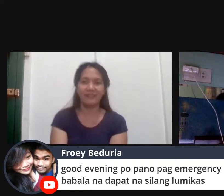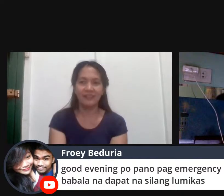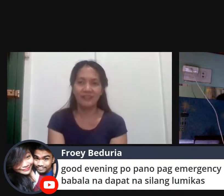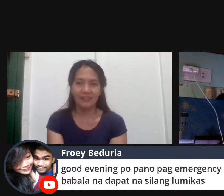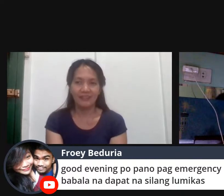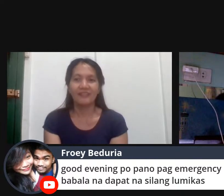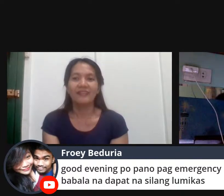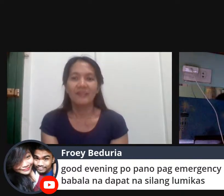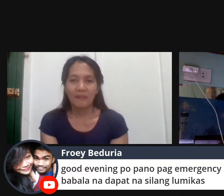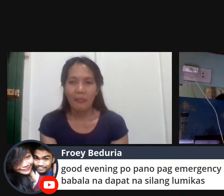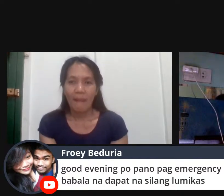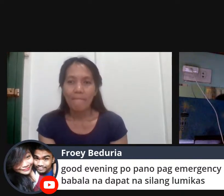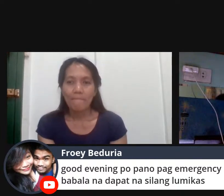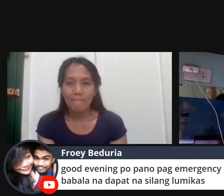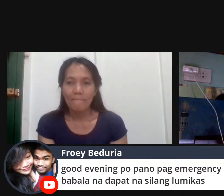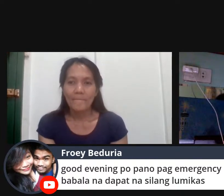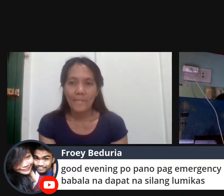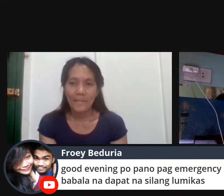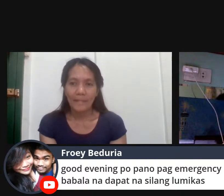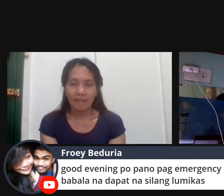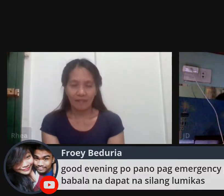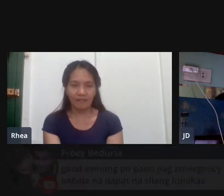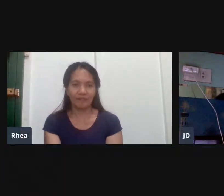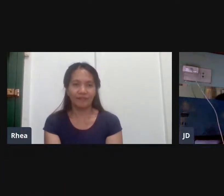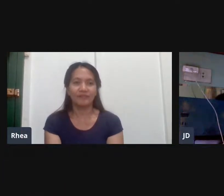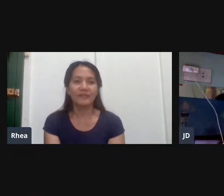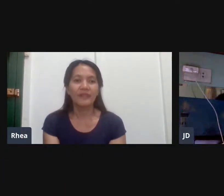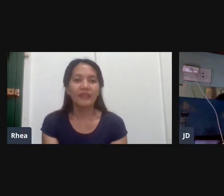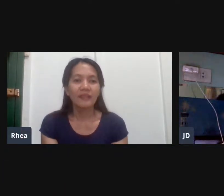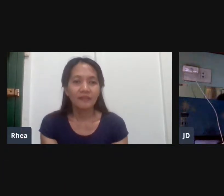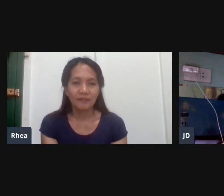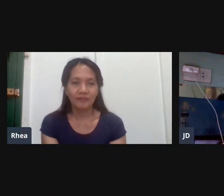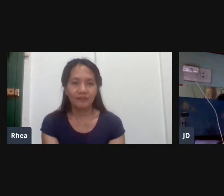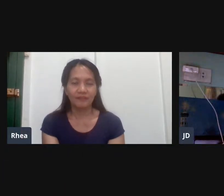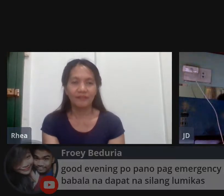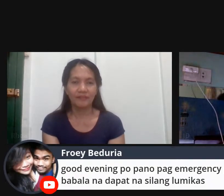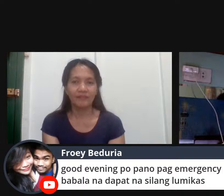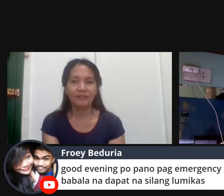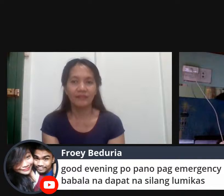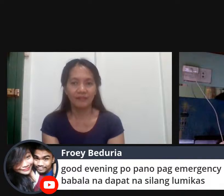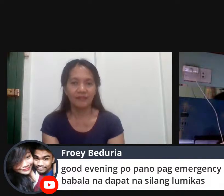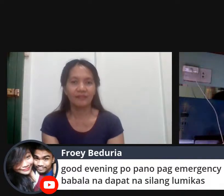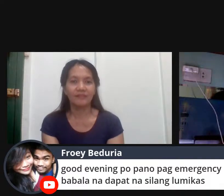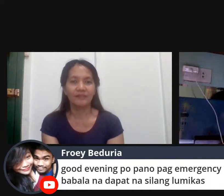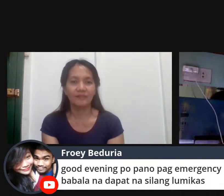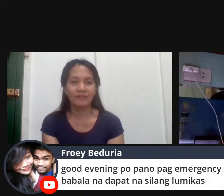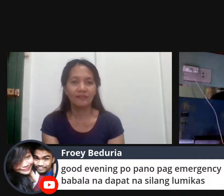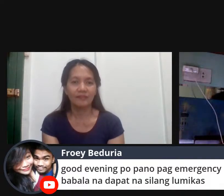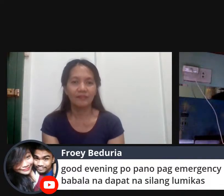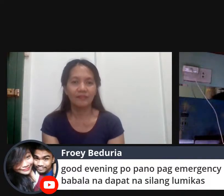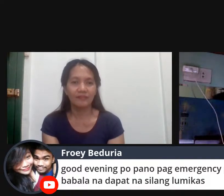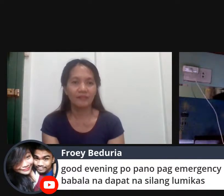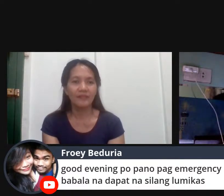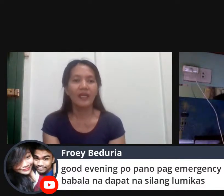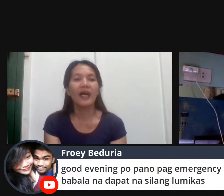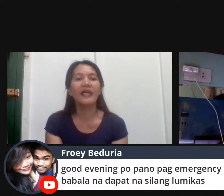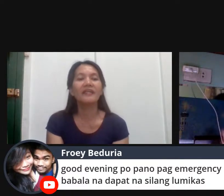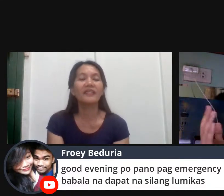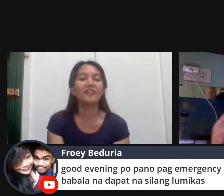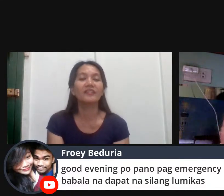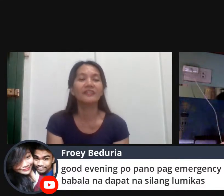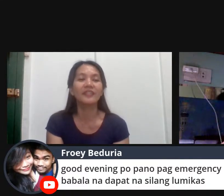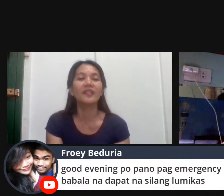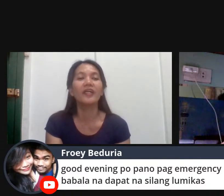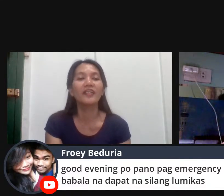on. Fast. Go out. Alright? So I think yun yung mga questions